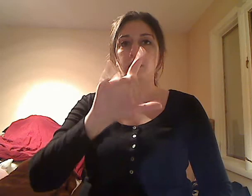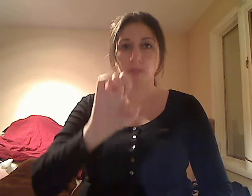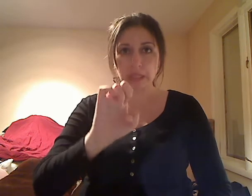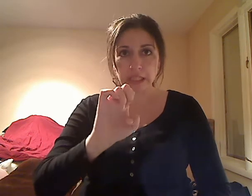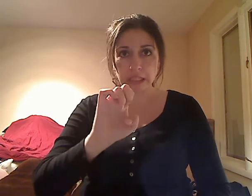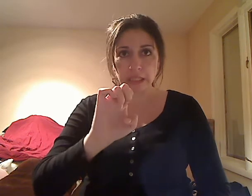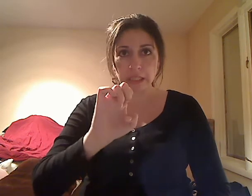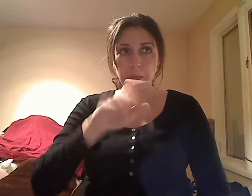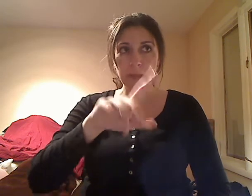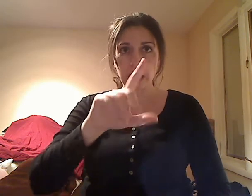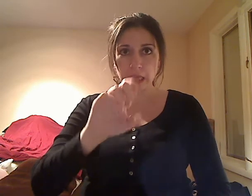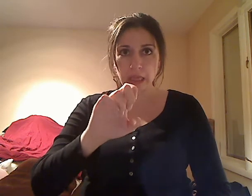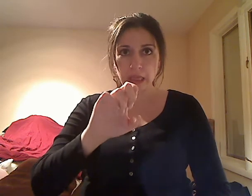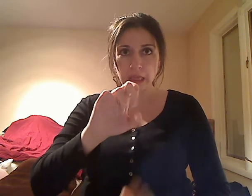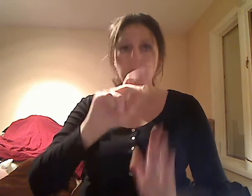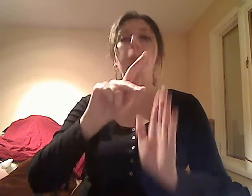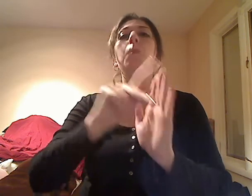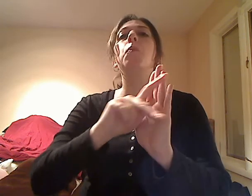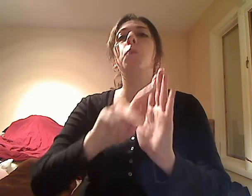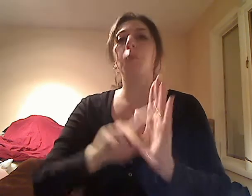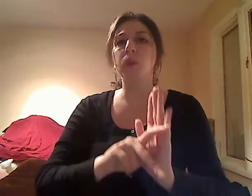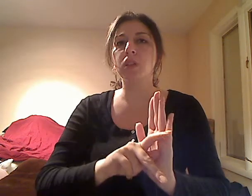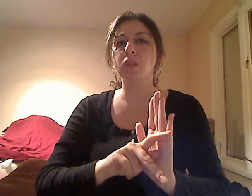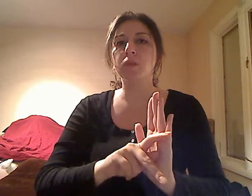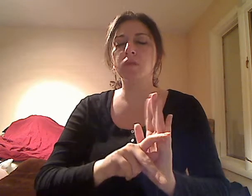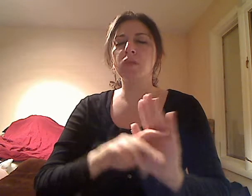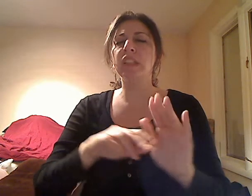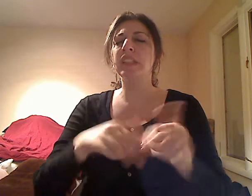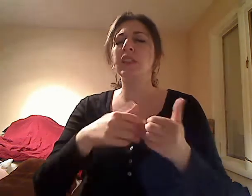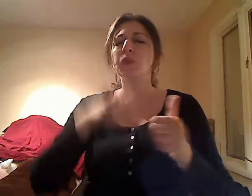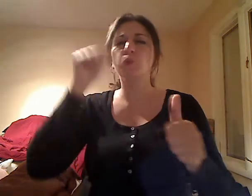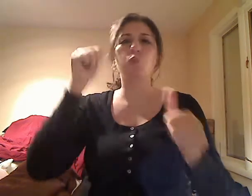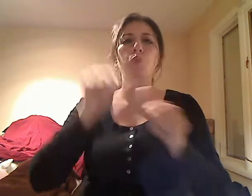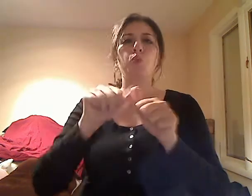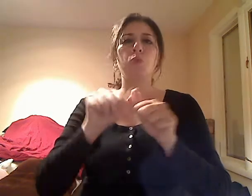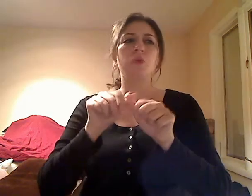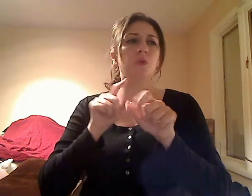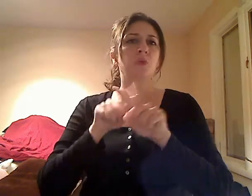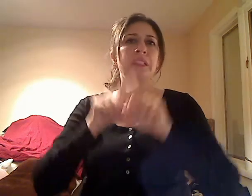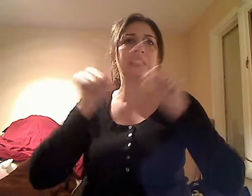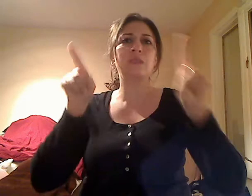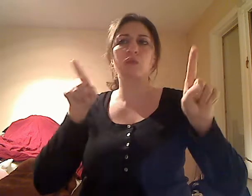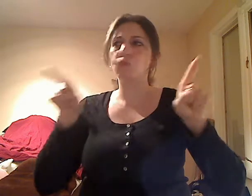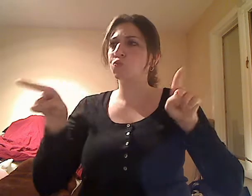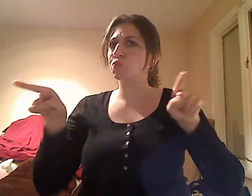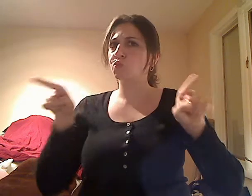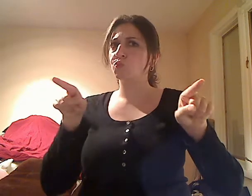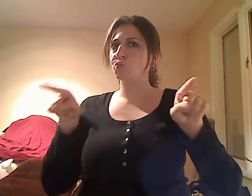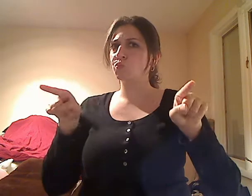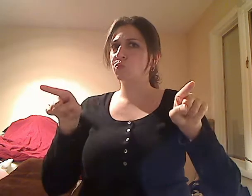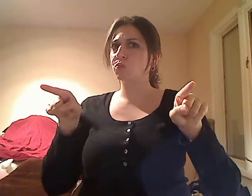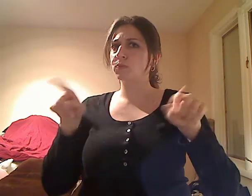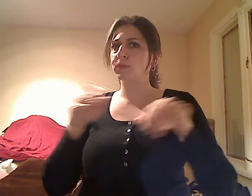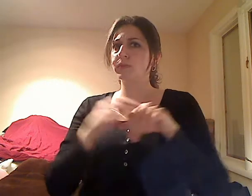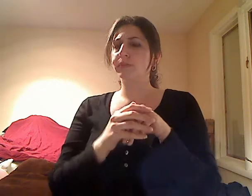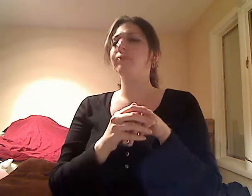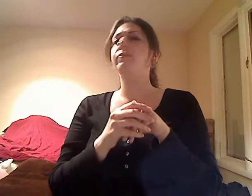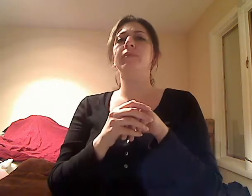How can you remember the differences? David? Because if you say What